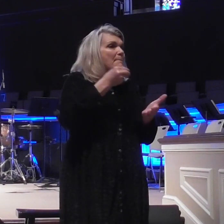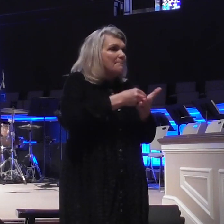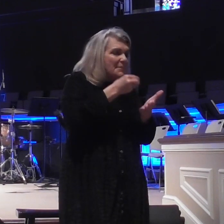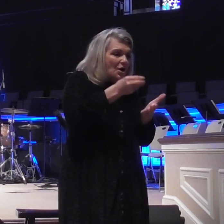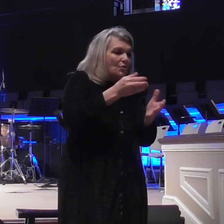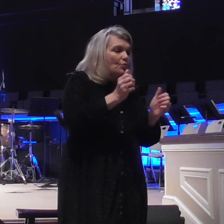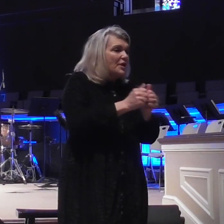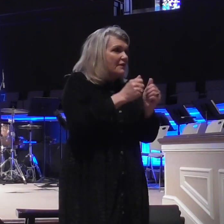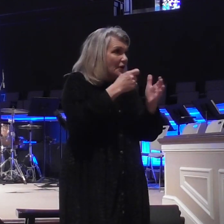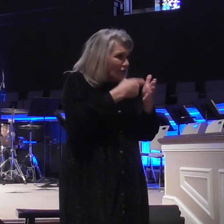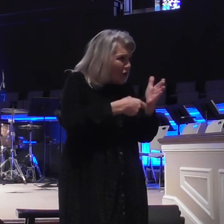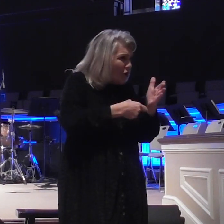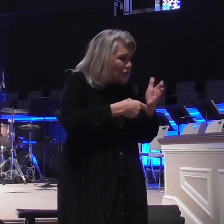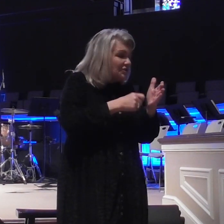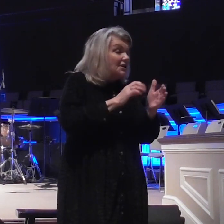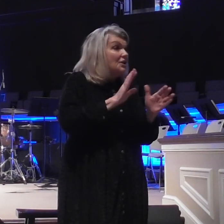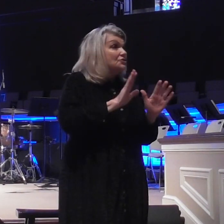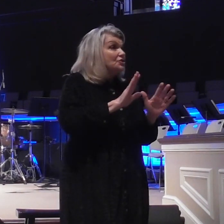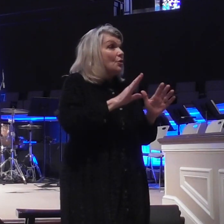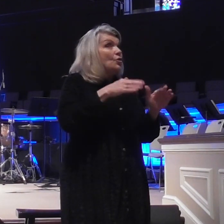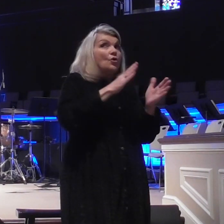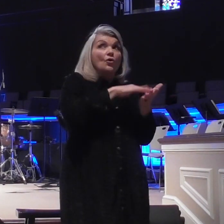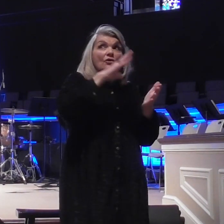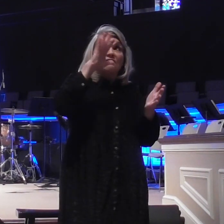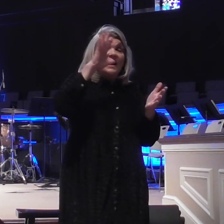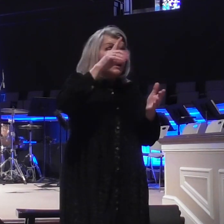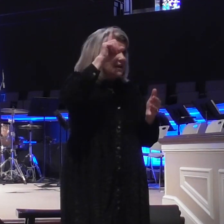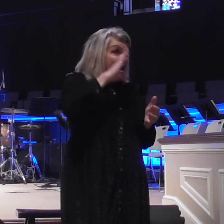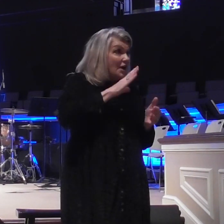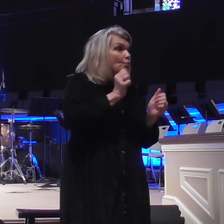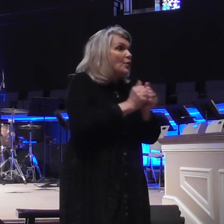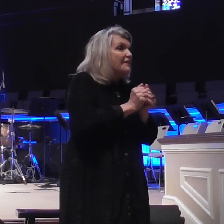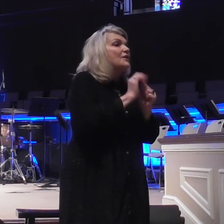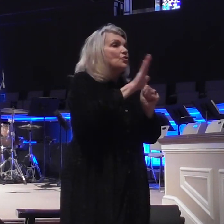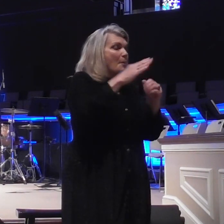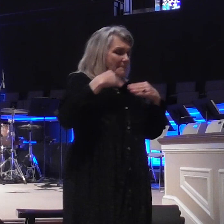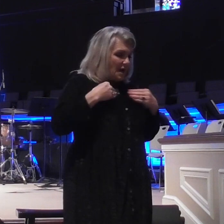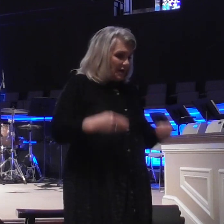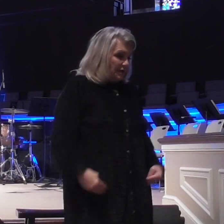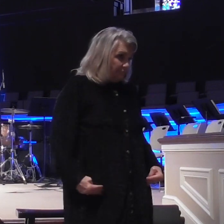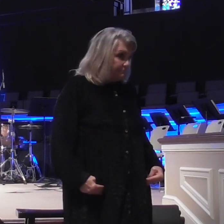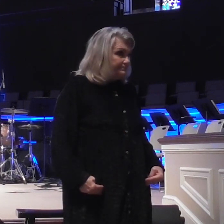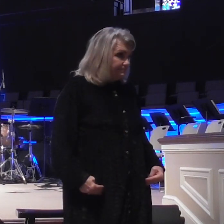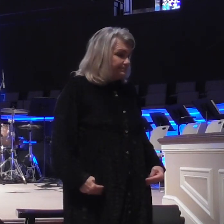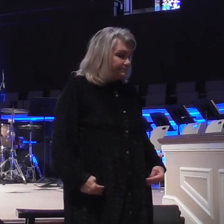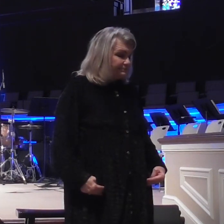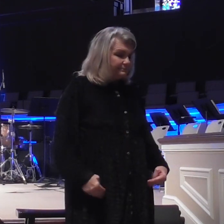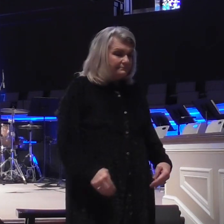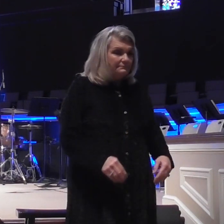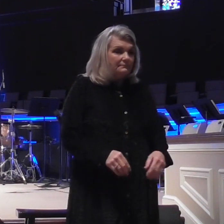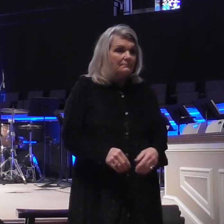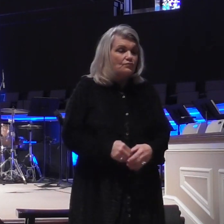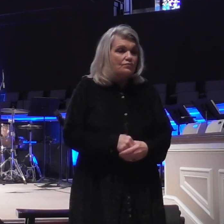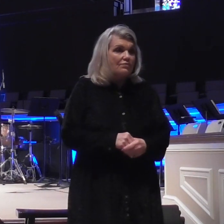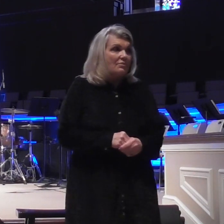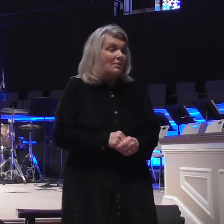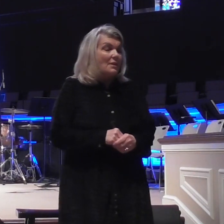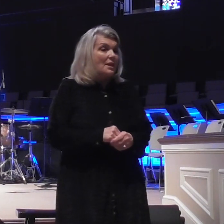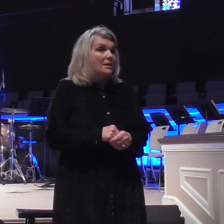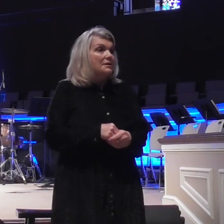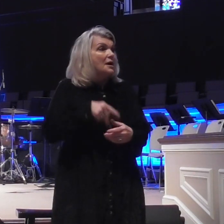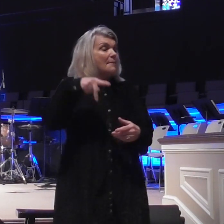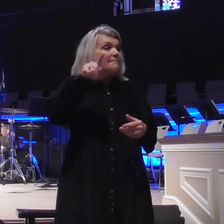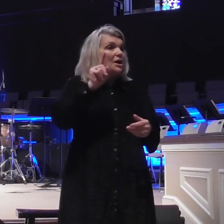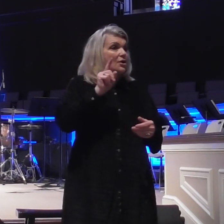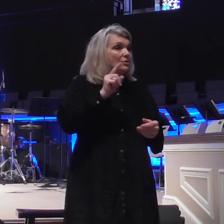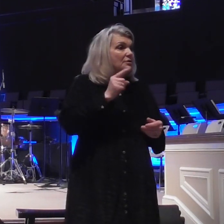glorify God in your body. You can be seated. Four things that Paul says about the body that we